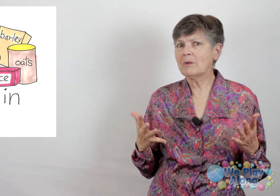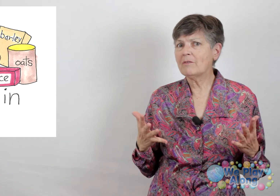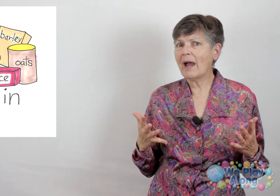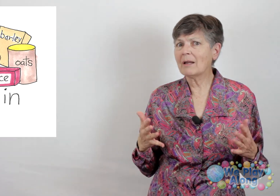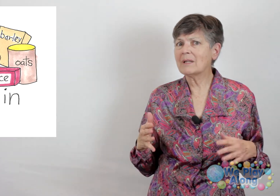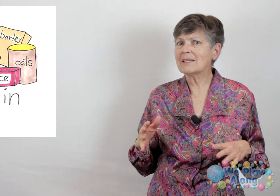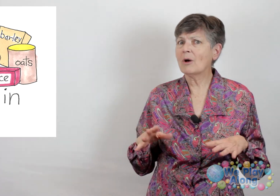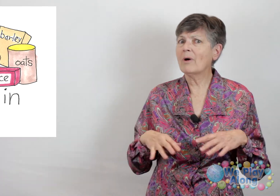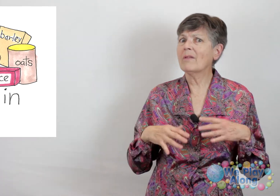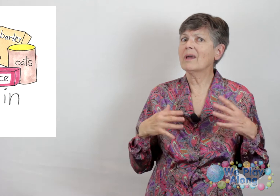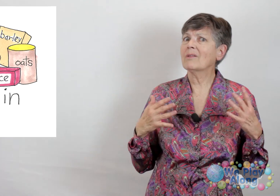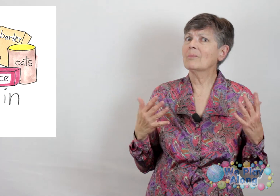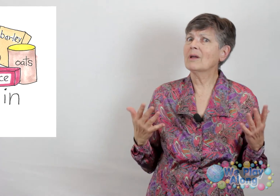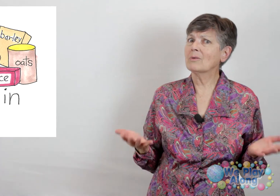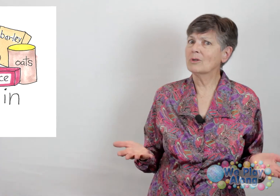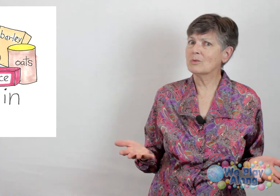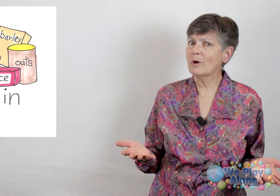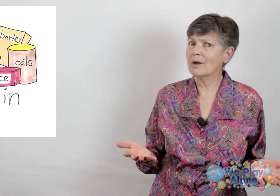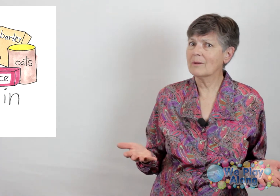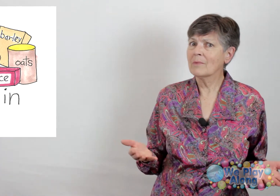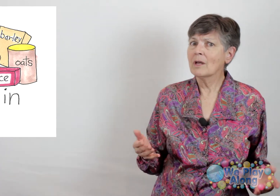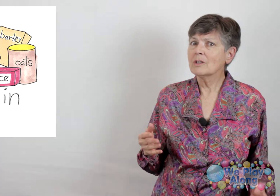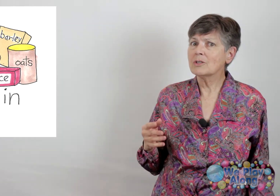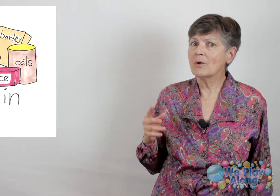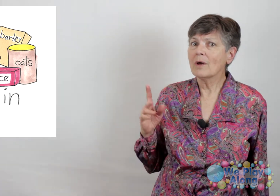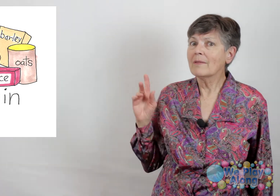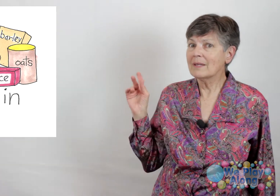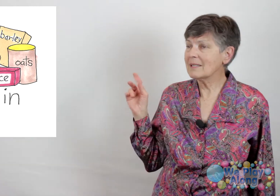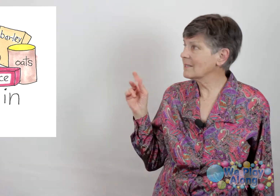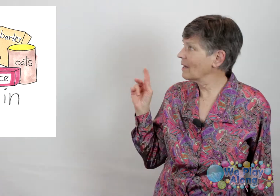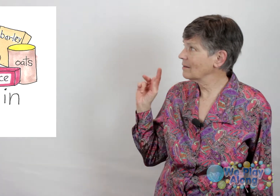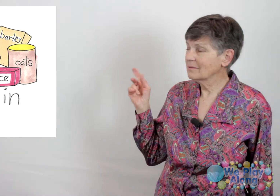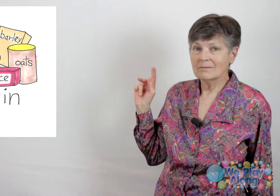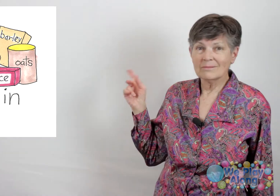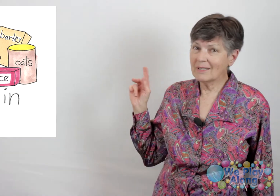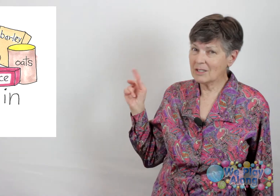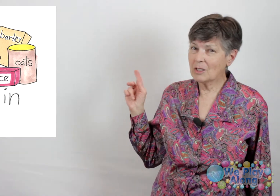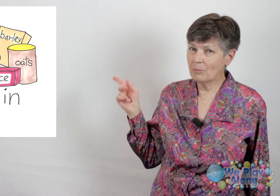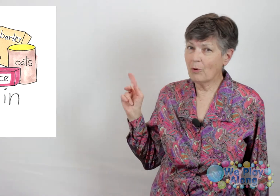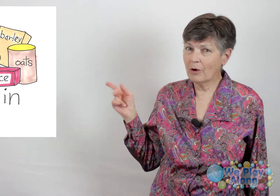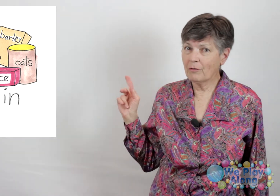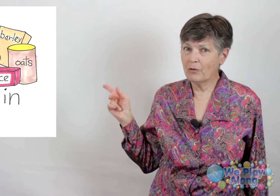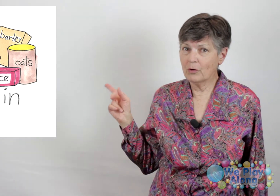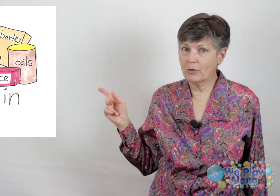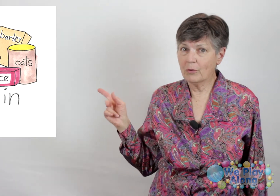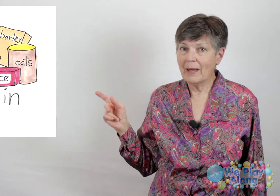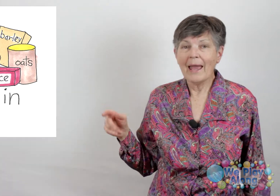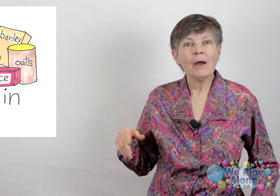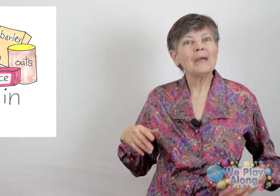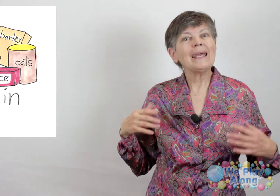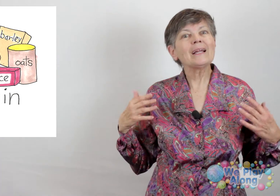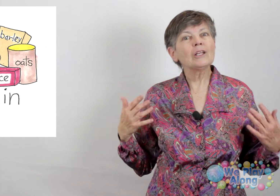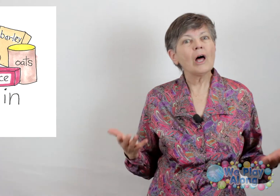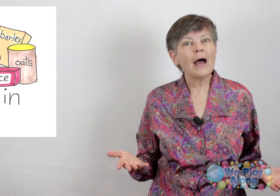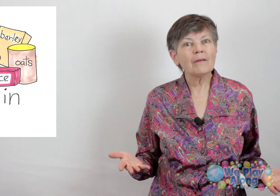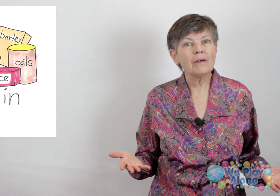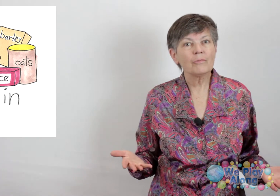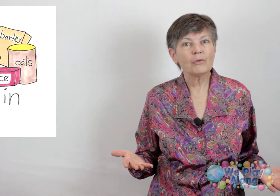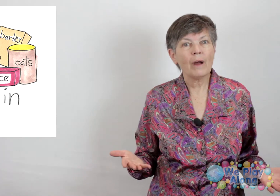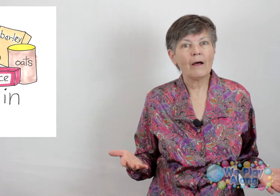B vitamins help all the other minerals work. So this is an important food group, and we eat a lot of them throughout